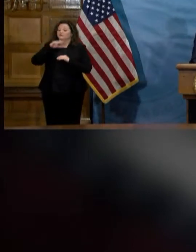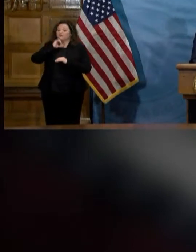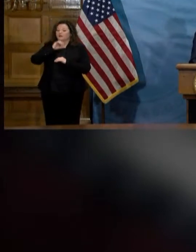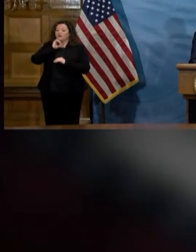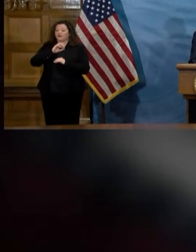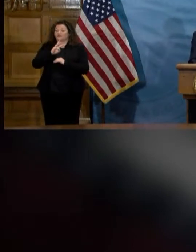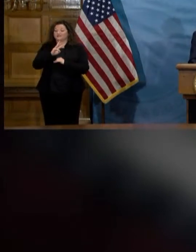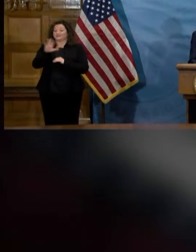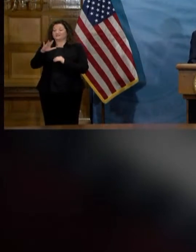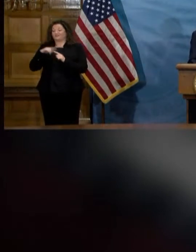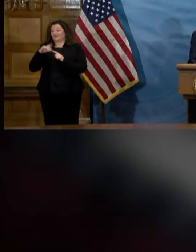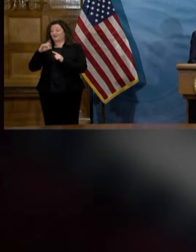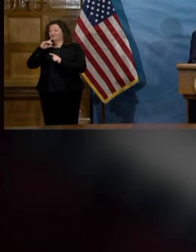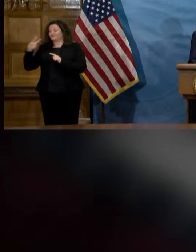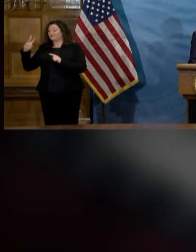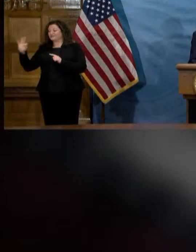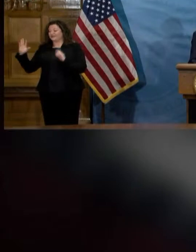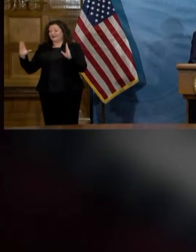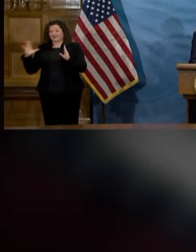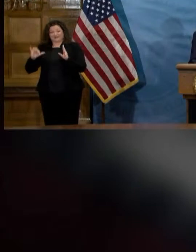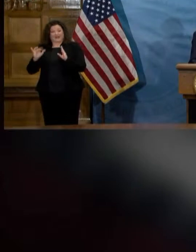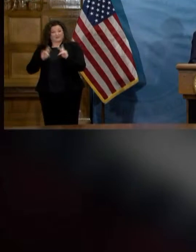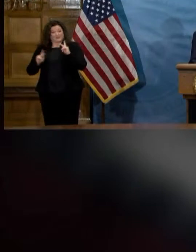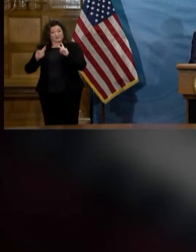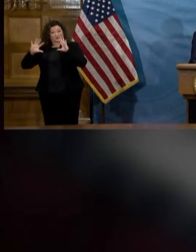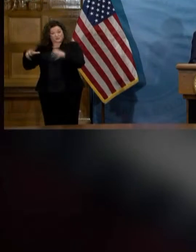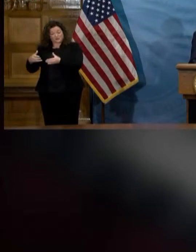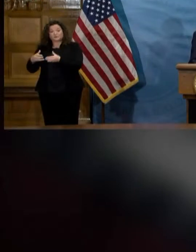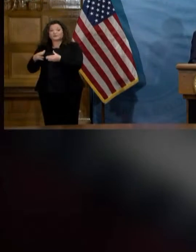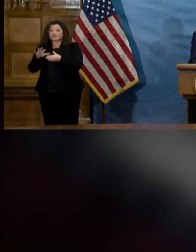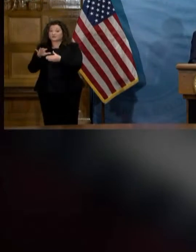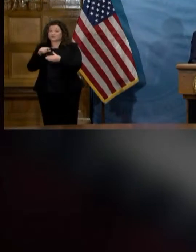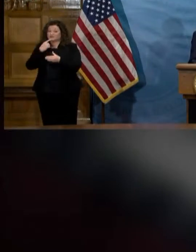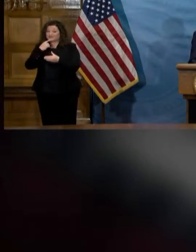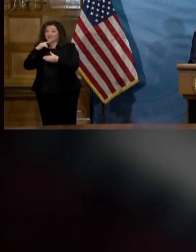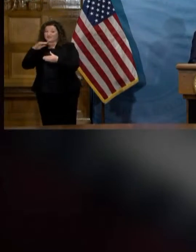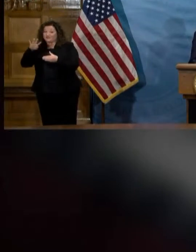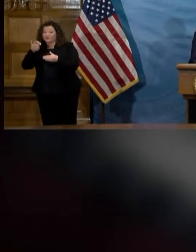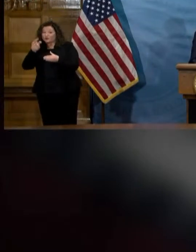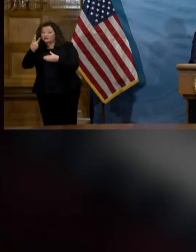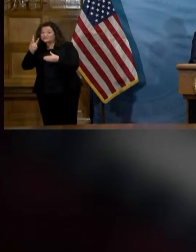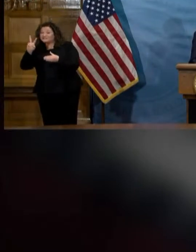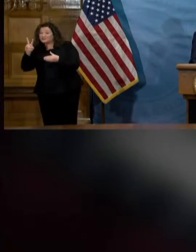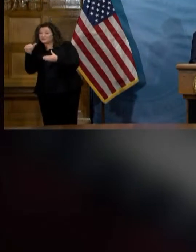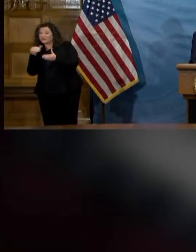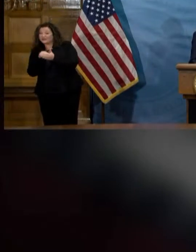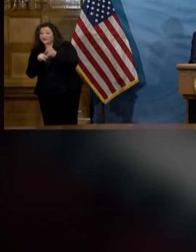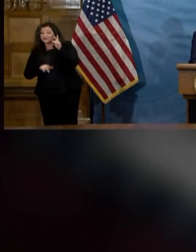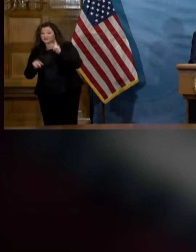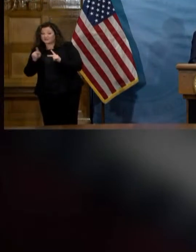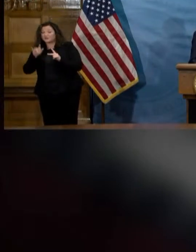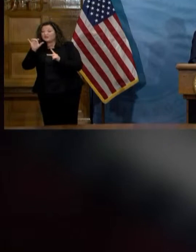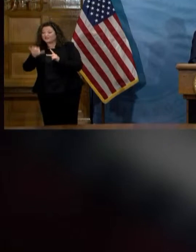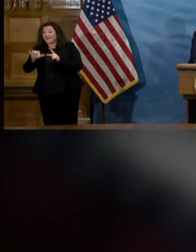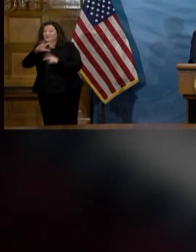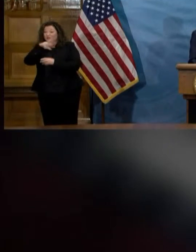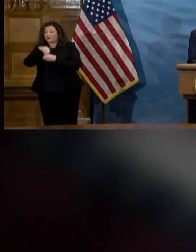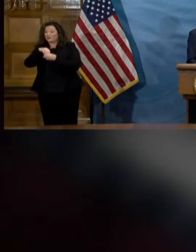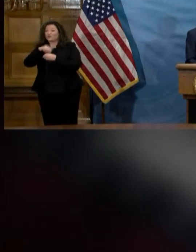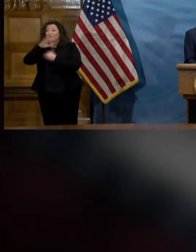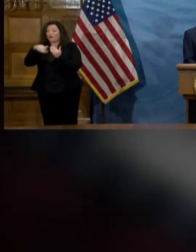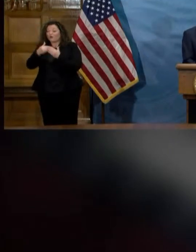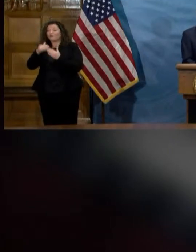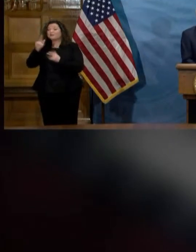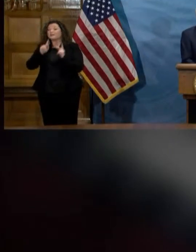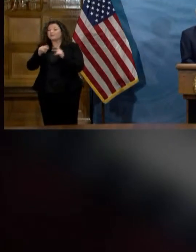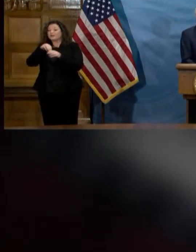to 69, and by the way, that is, when we say 462,000, that is for everybody in Arkansas